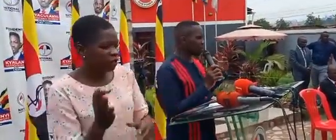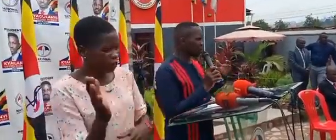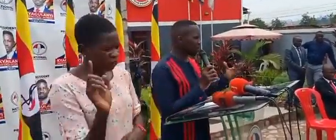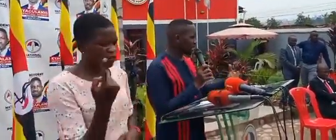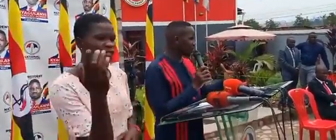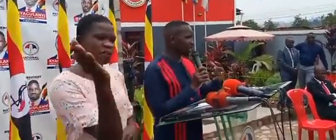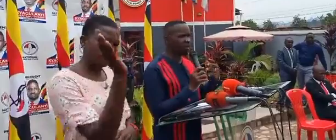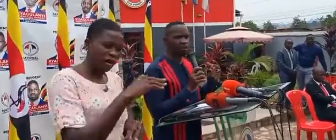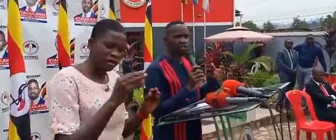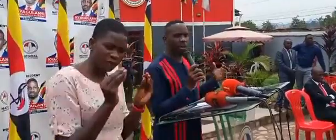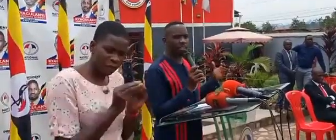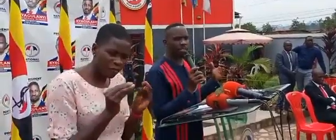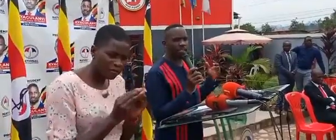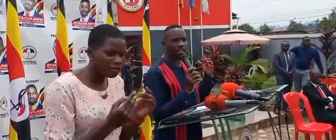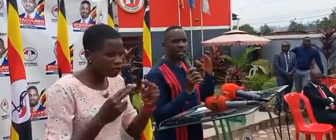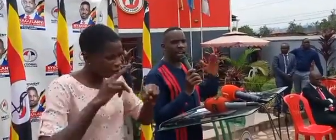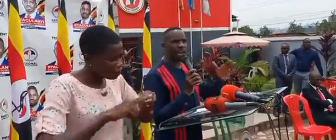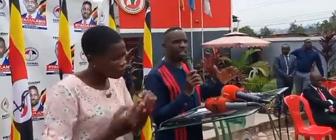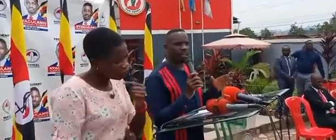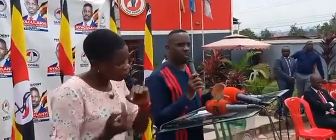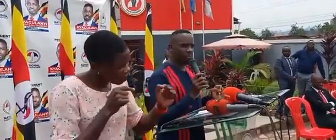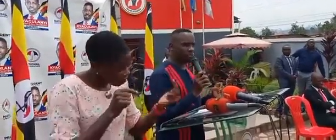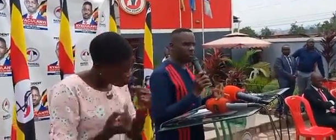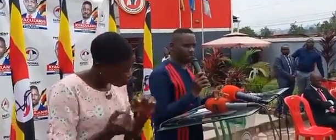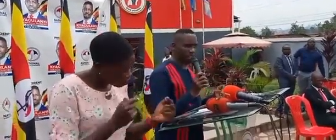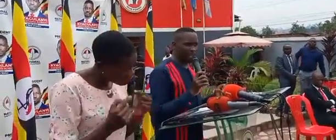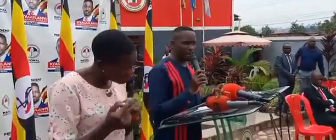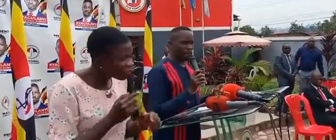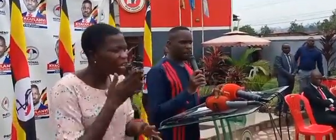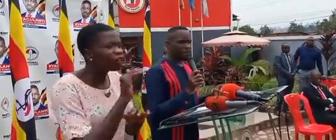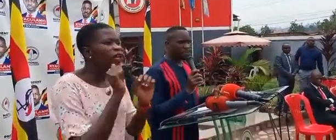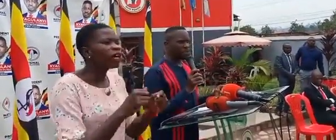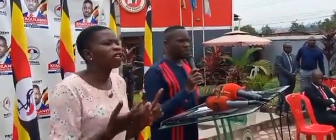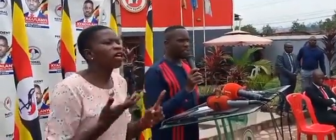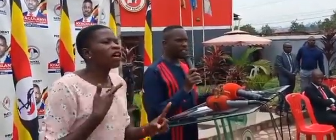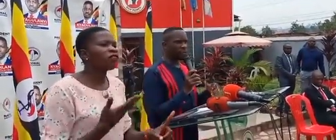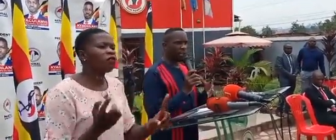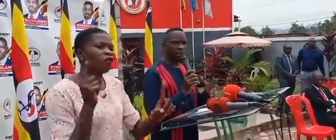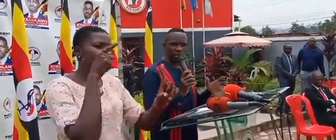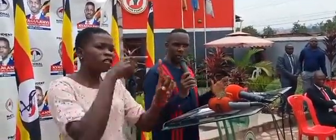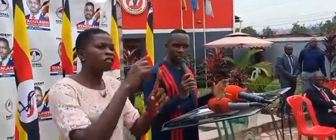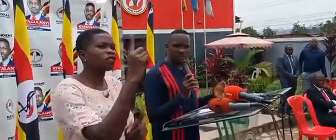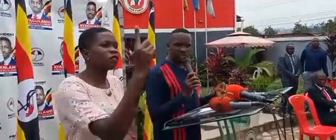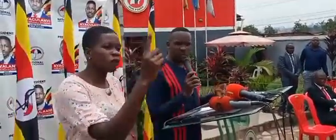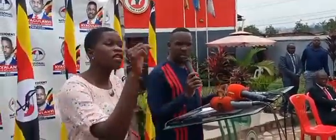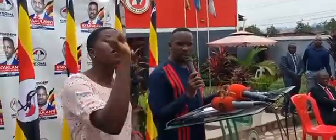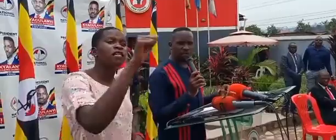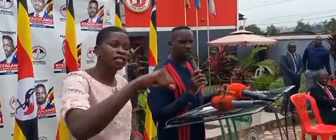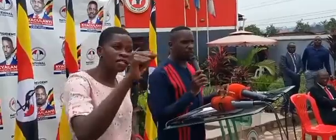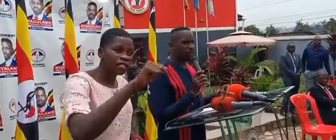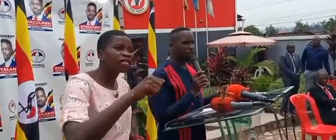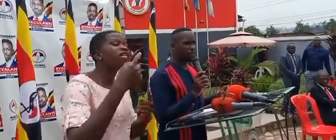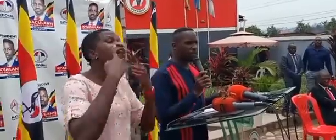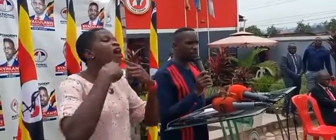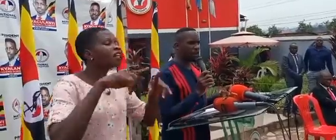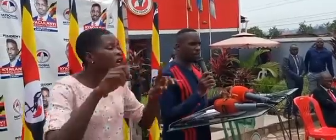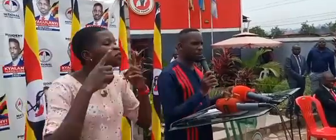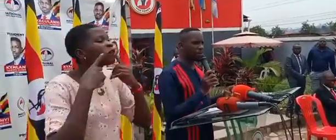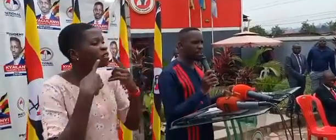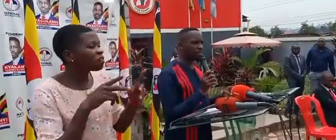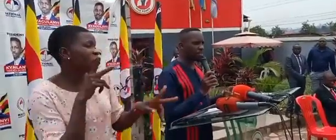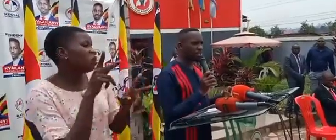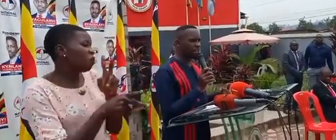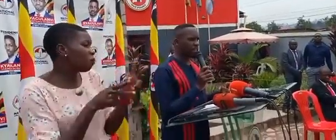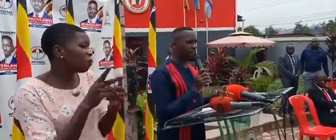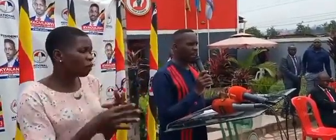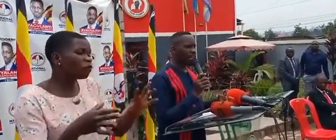retreat, we deliberate on these matters, and then we move jointly. So yes, there's been announcements, by the way, of people being on